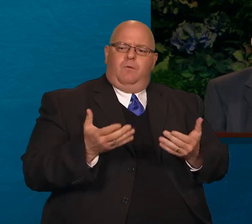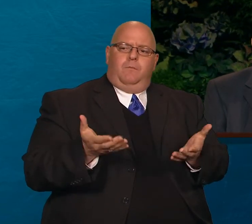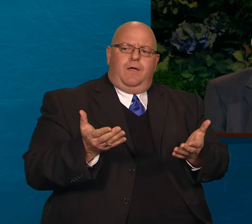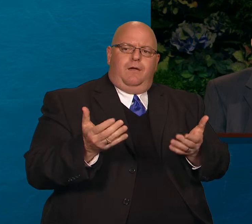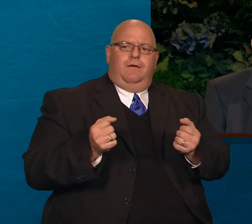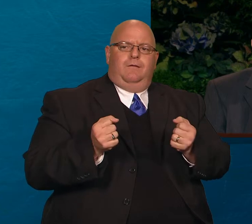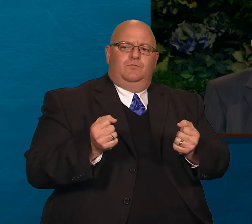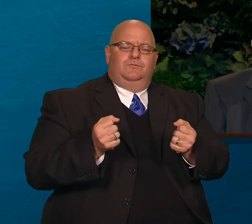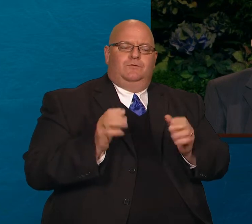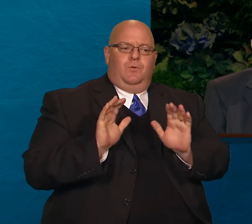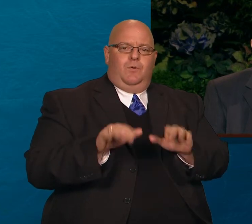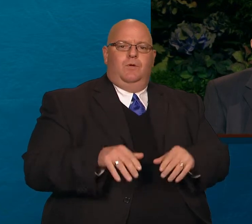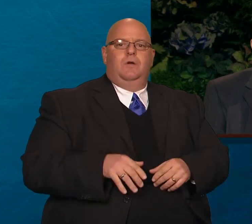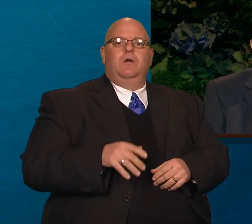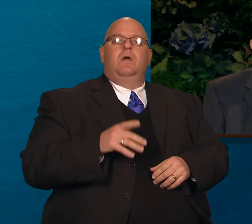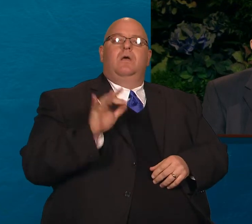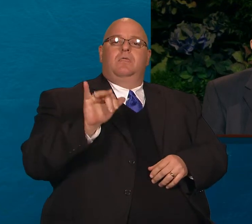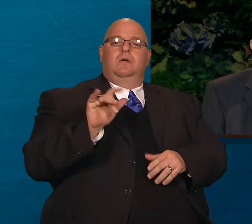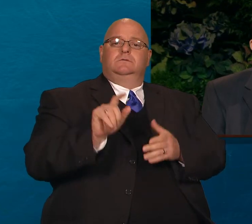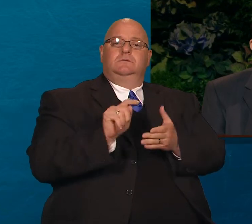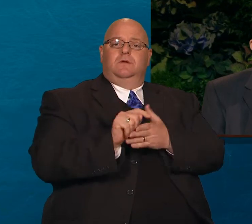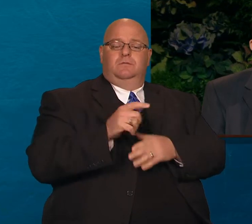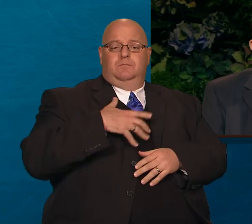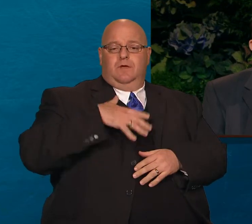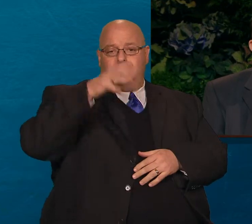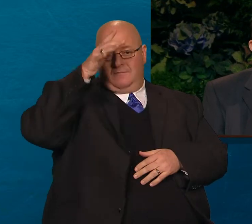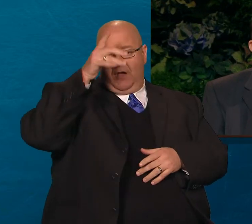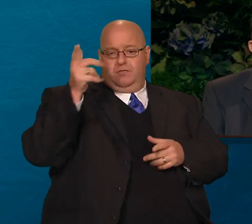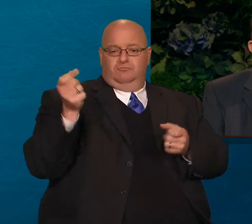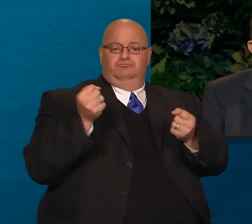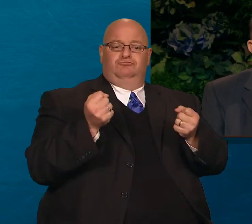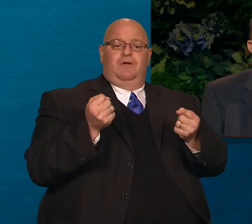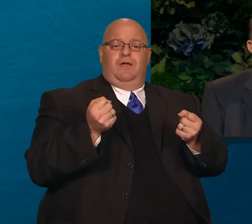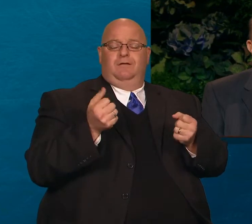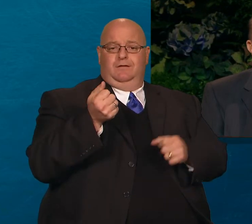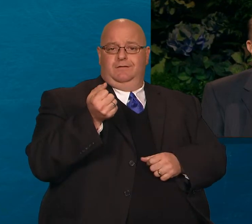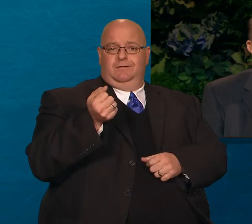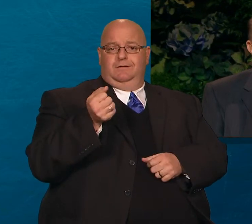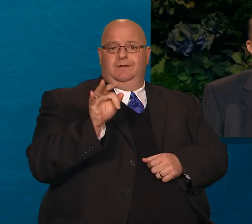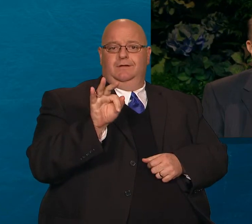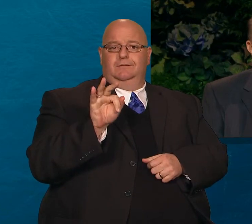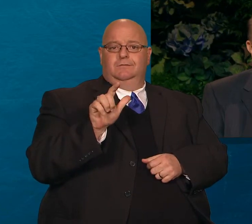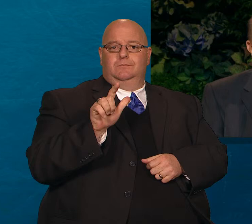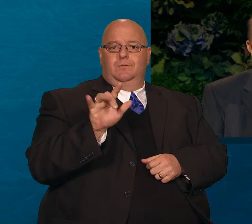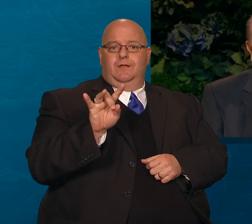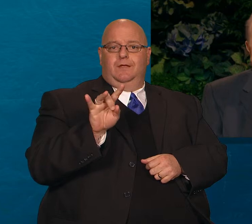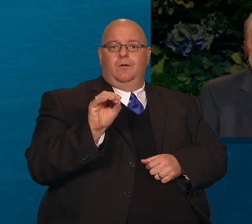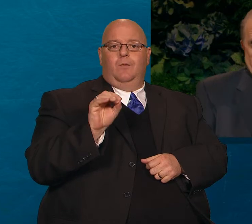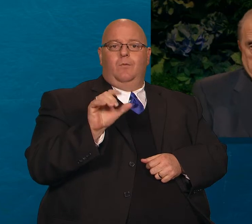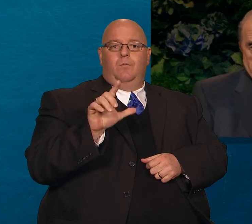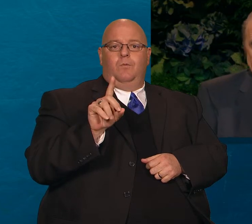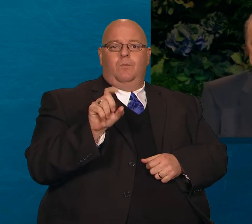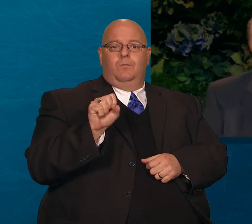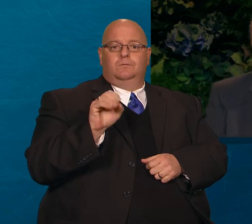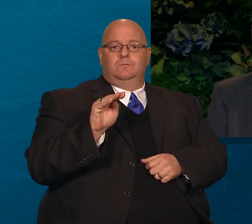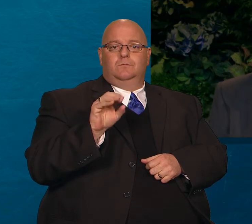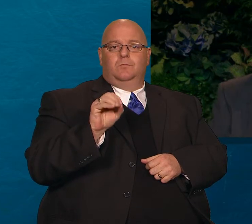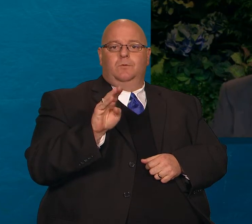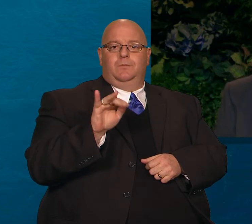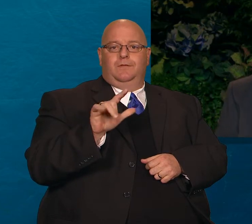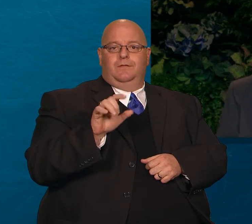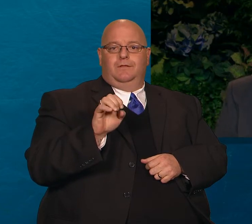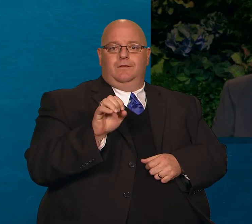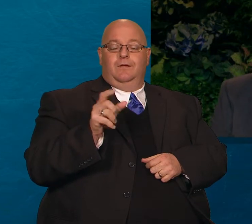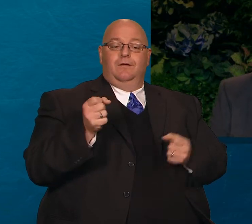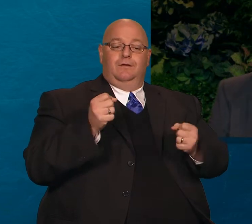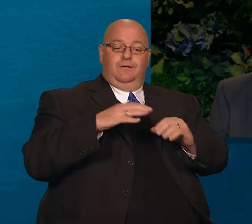faster. In those days, the automobile my father drove was a 1928 Oldsmobile. If he